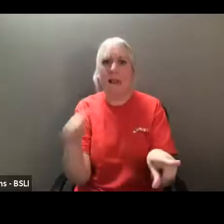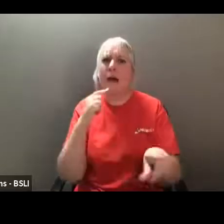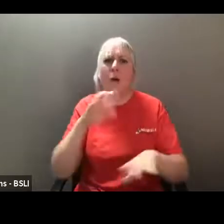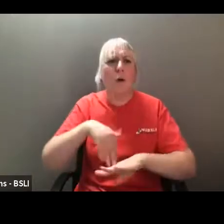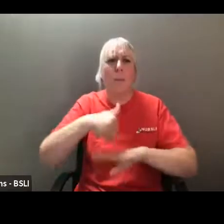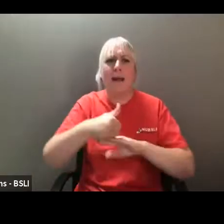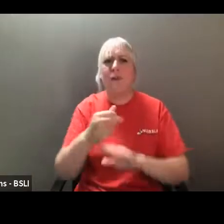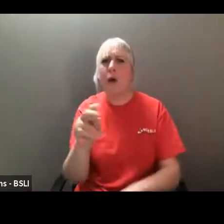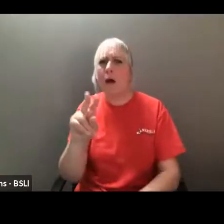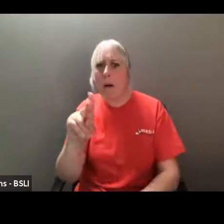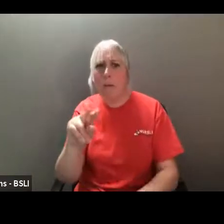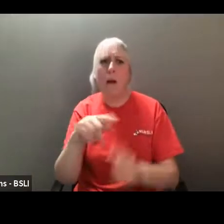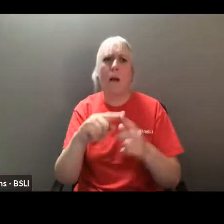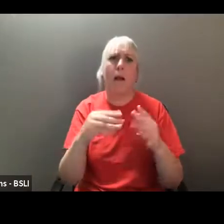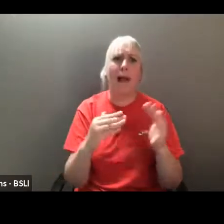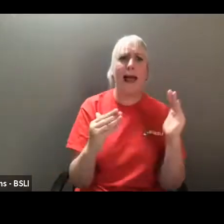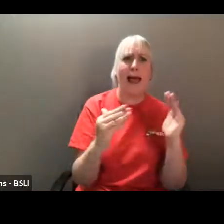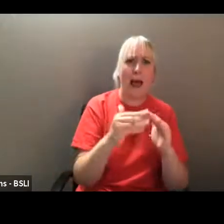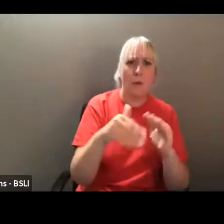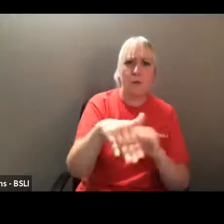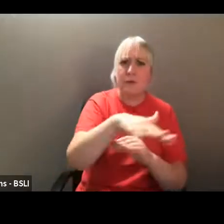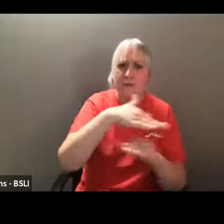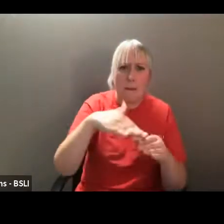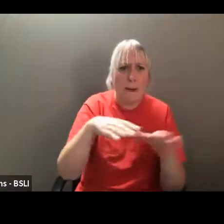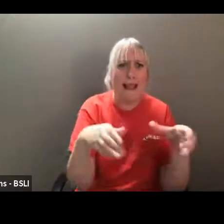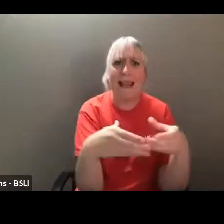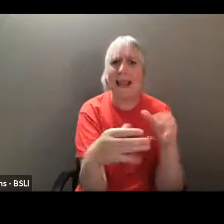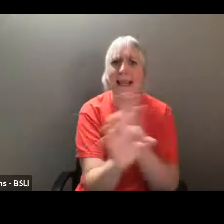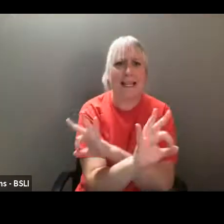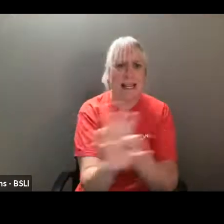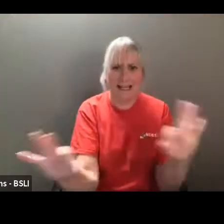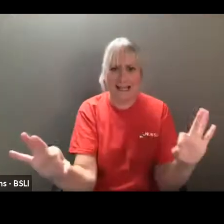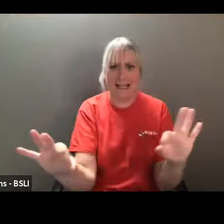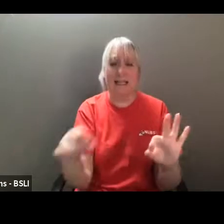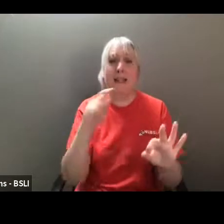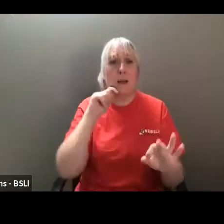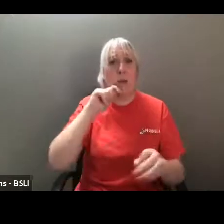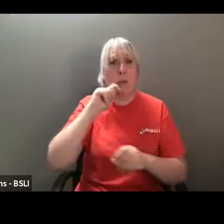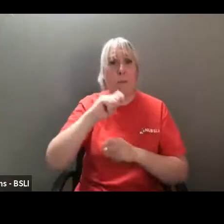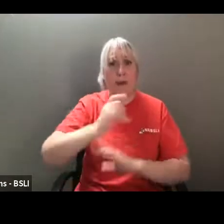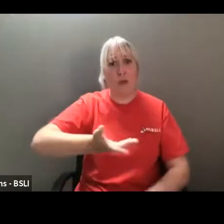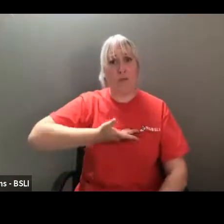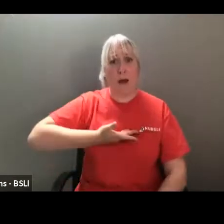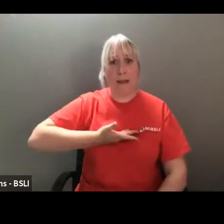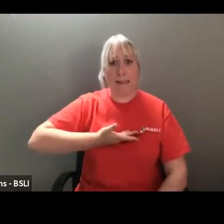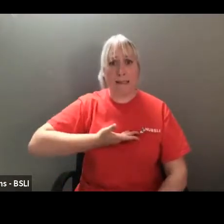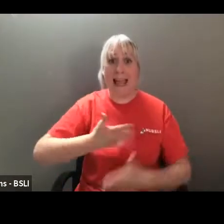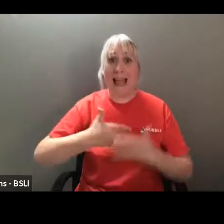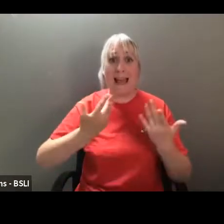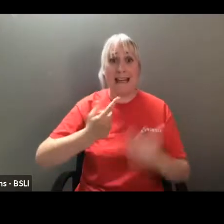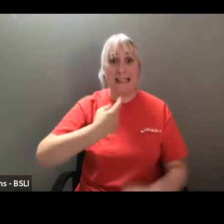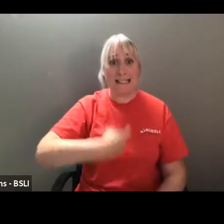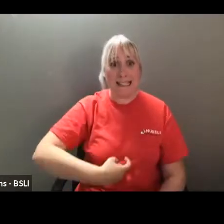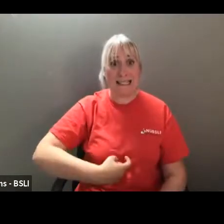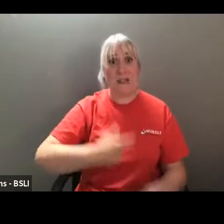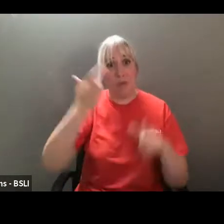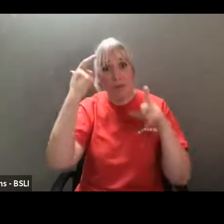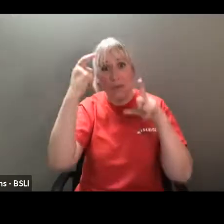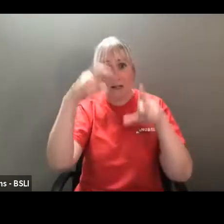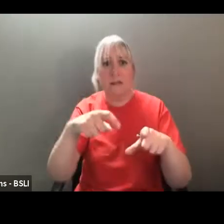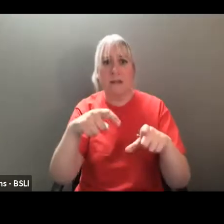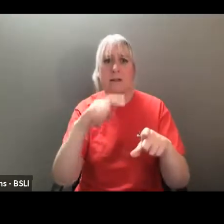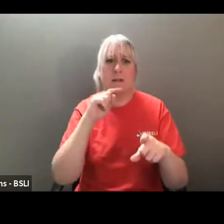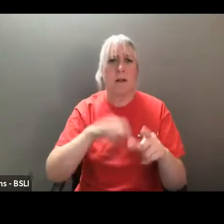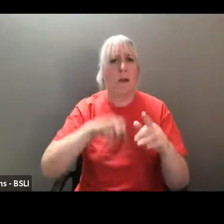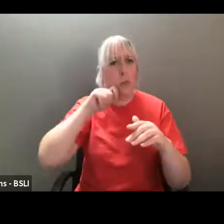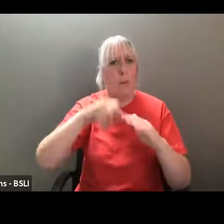or household. As a right of citizenship, everybody legally resident would be entitled